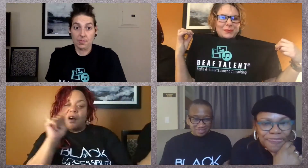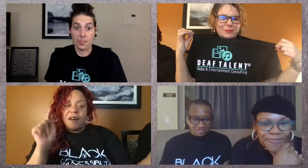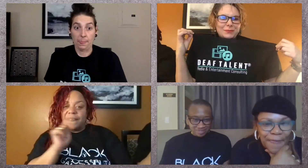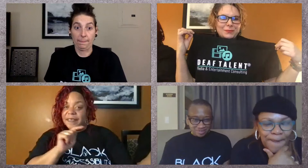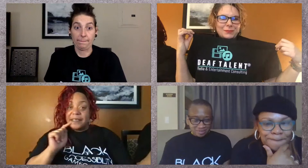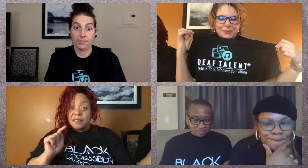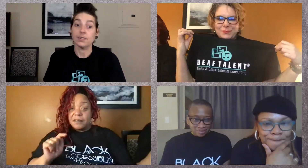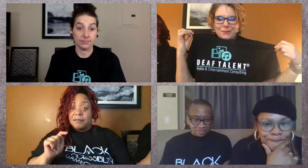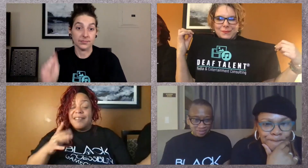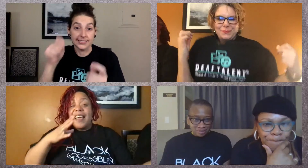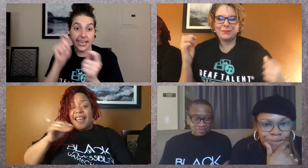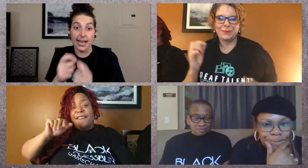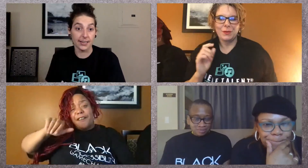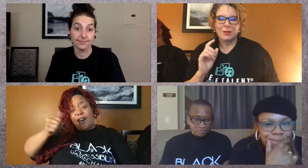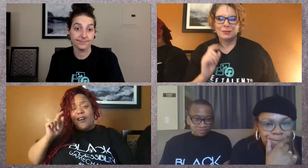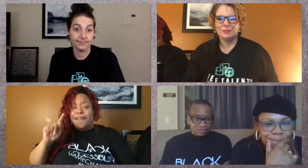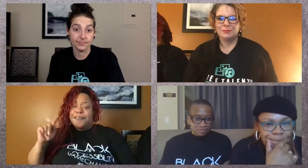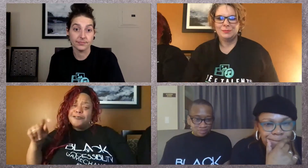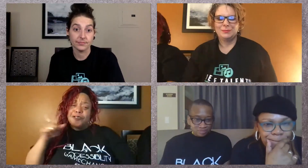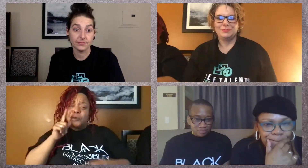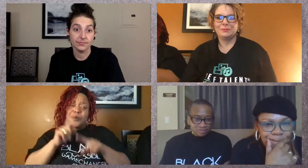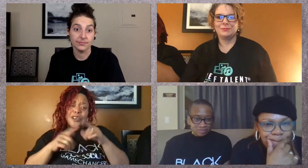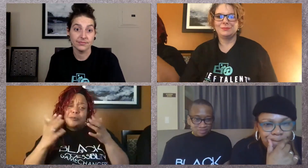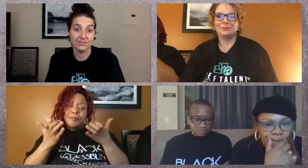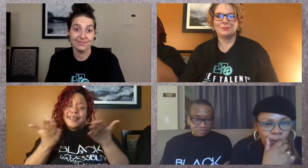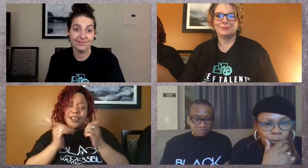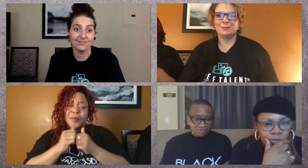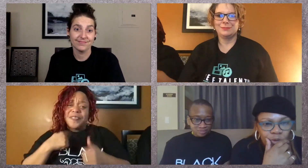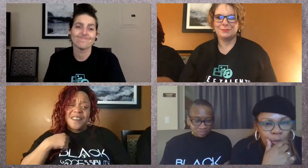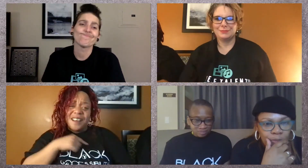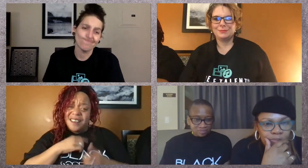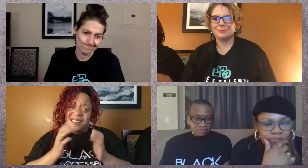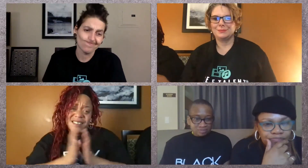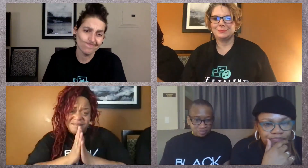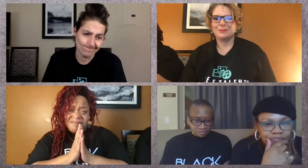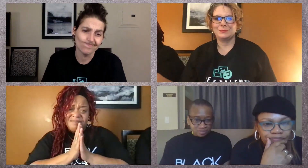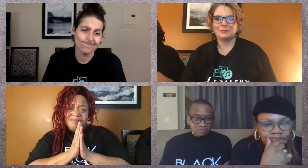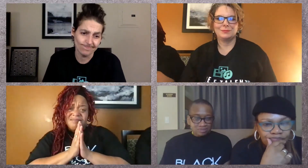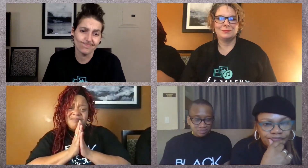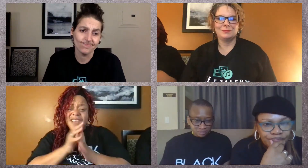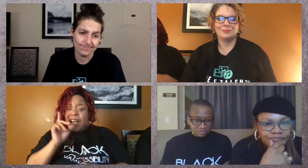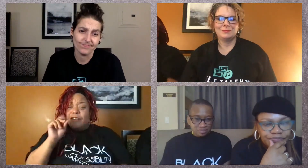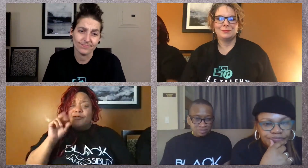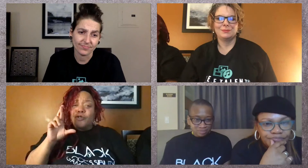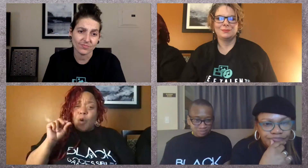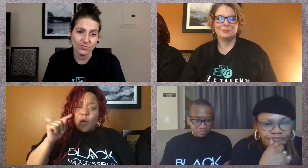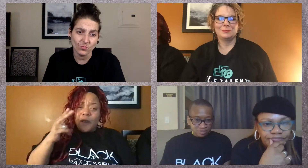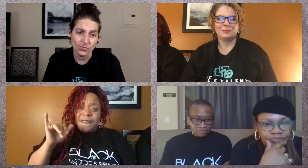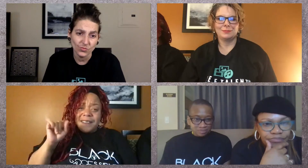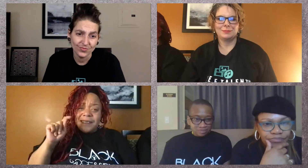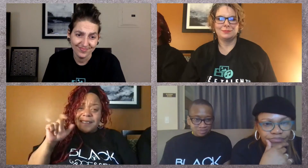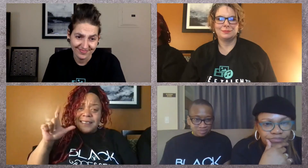I wouldn't be here if it weren't for you ladies and the other team members as well who couldn't be here with us.